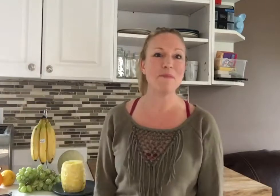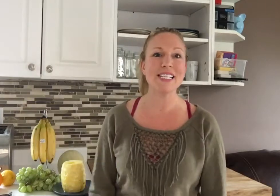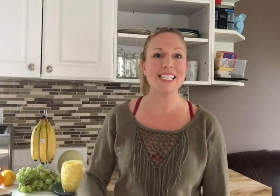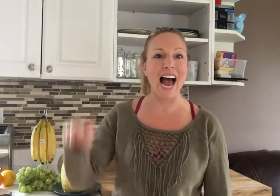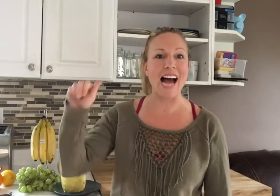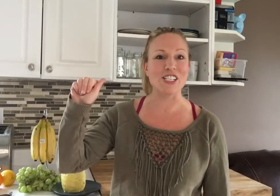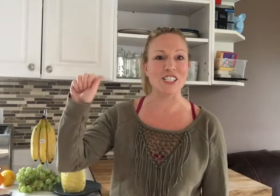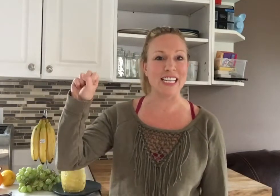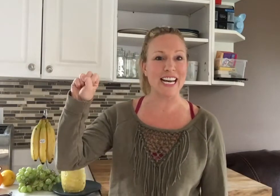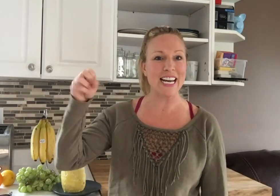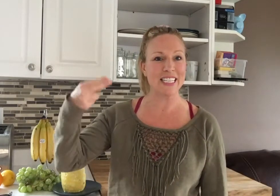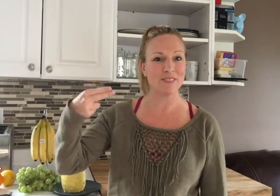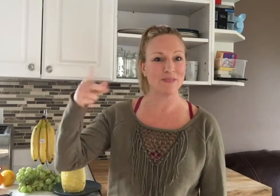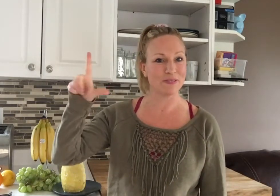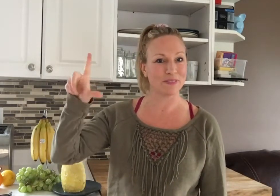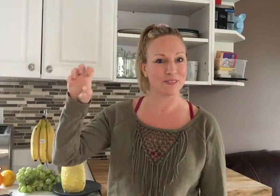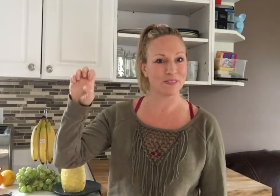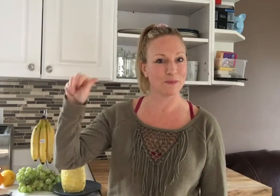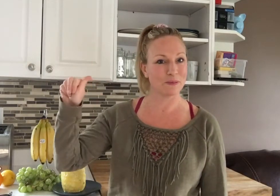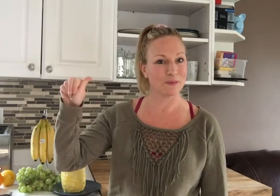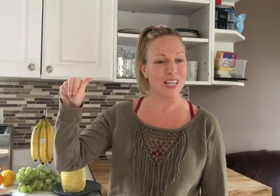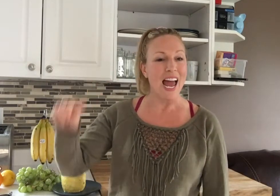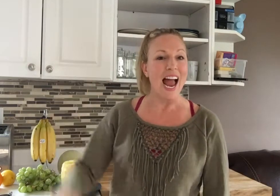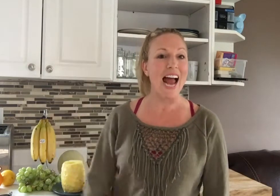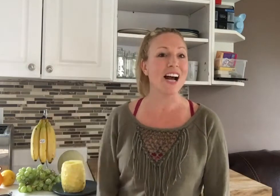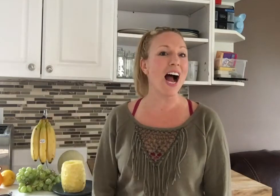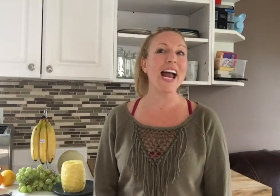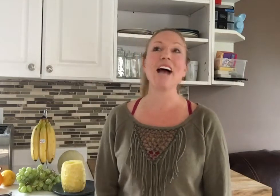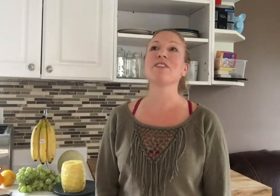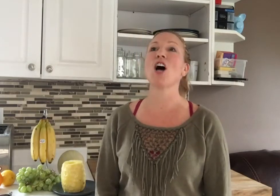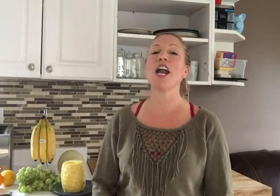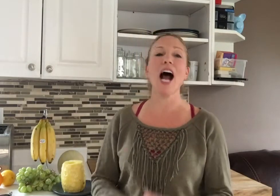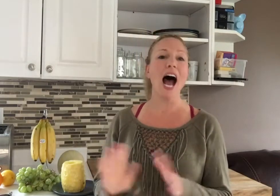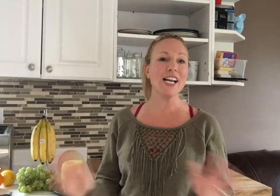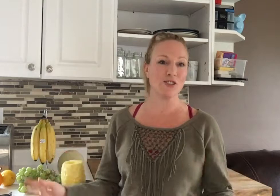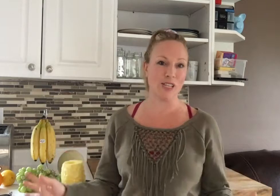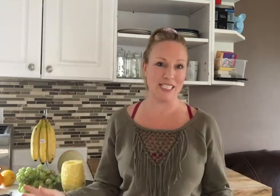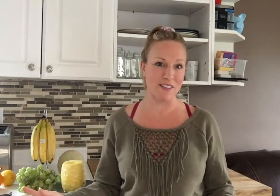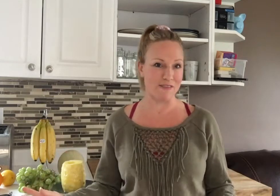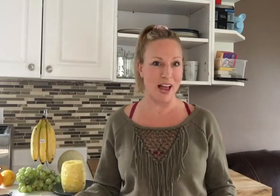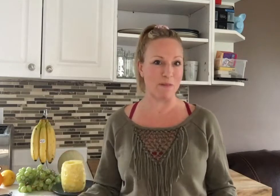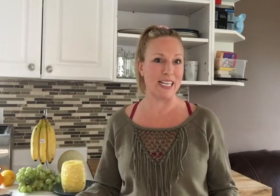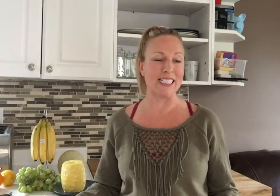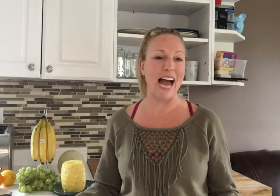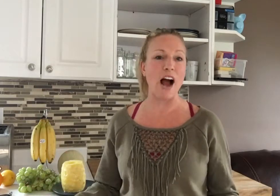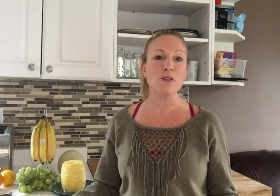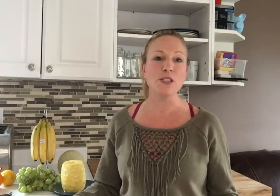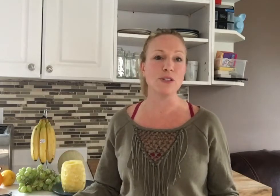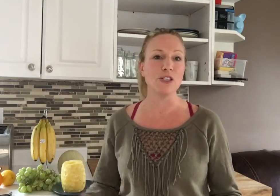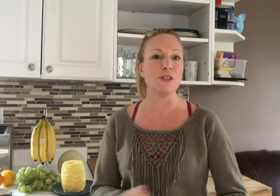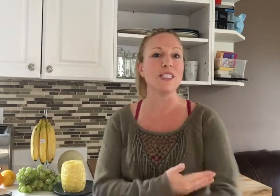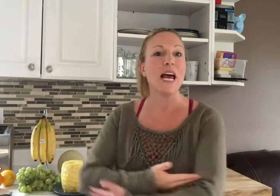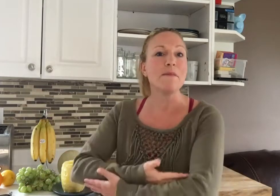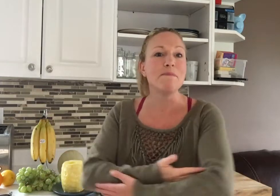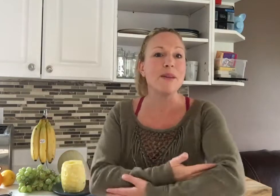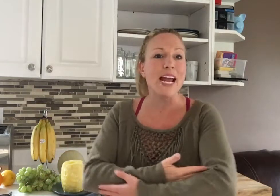is Ashley, and I have taught hundreds of families how to use